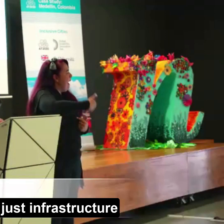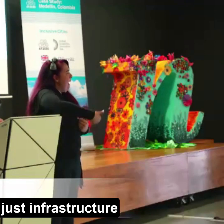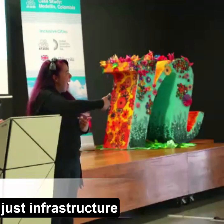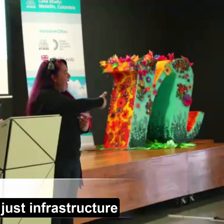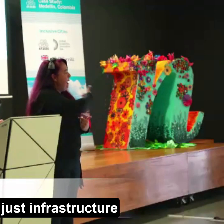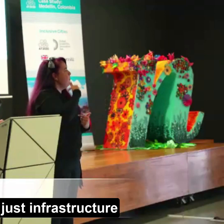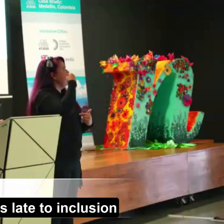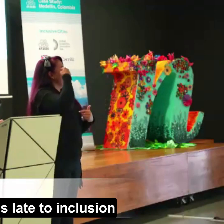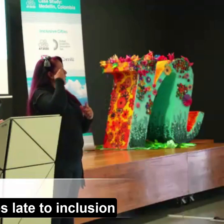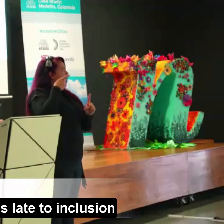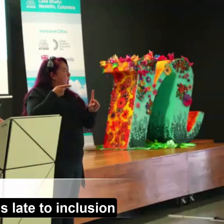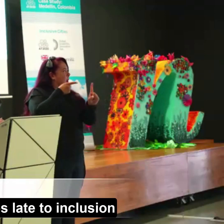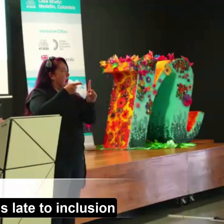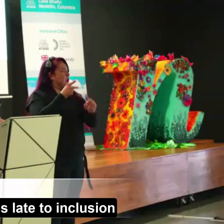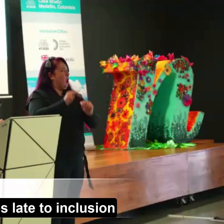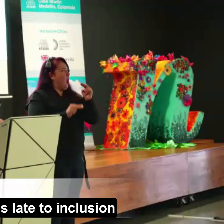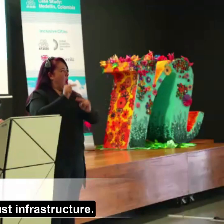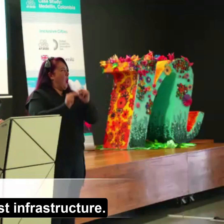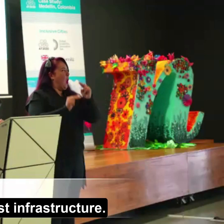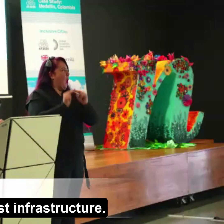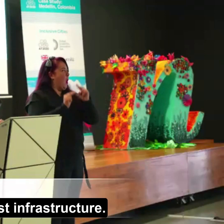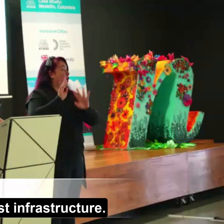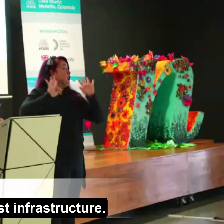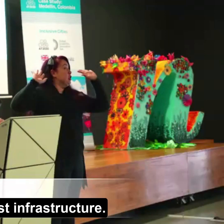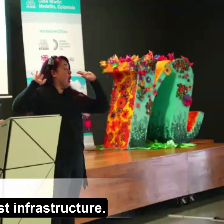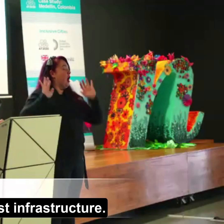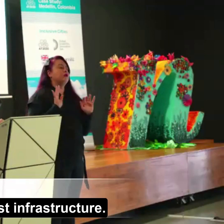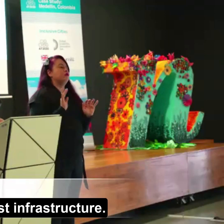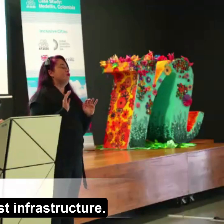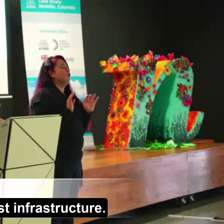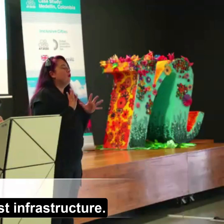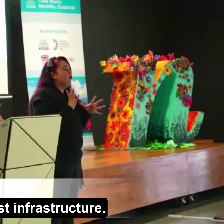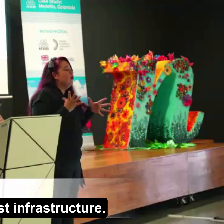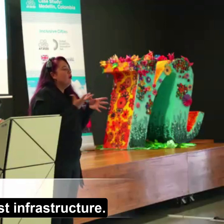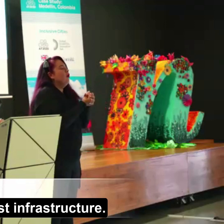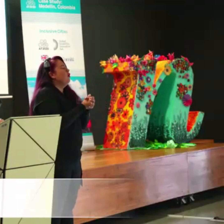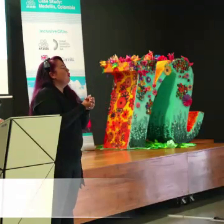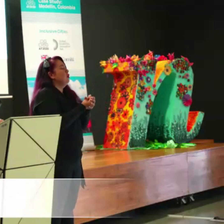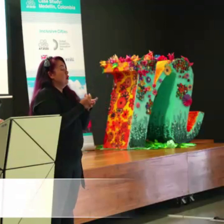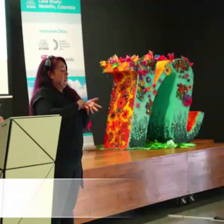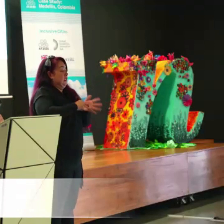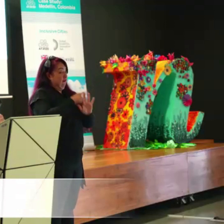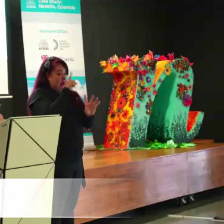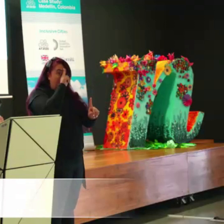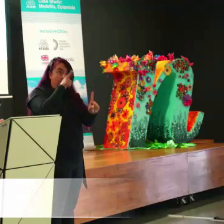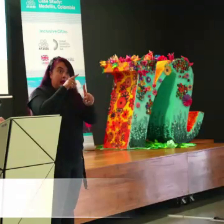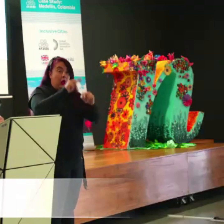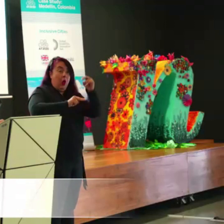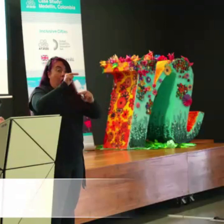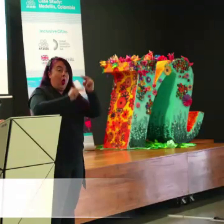just infrastructure. That comes later. Inclusion is not just infrastructure.